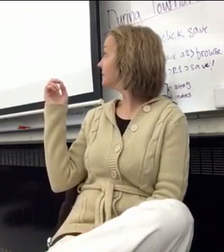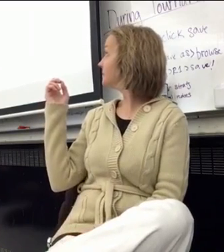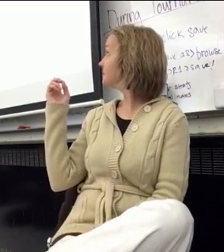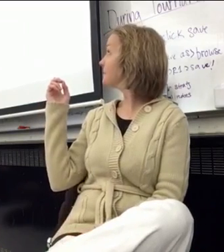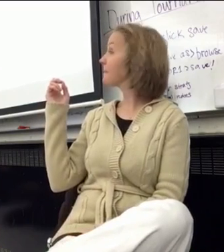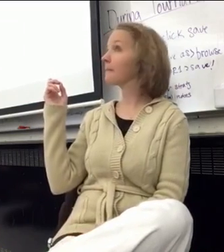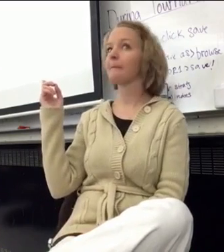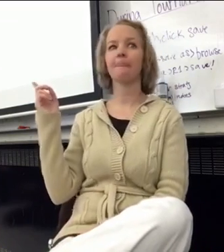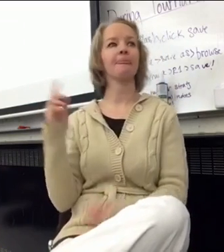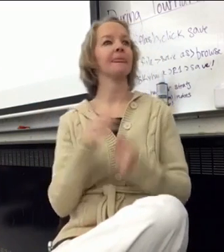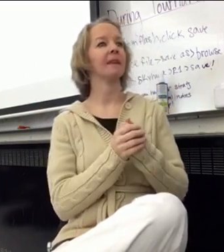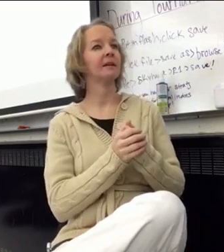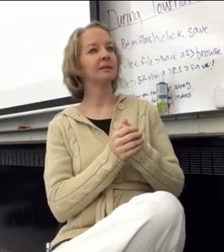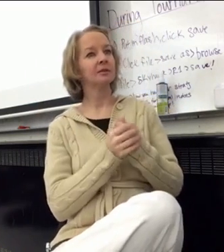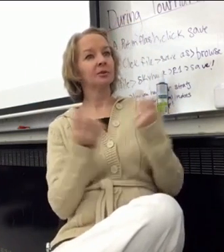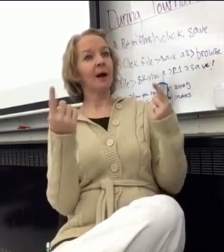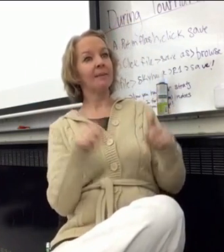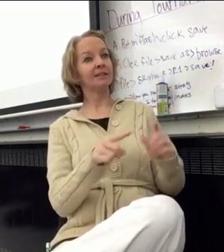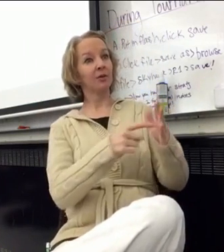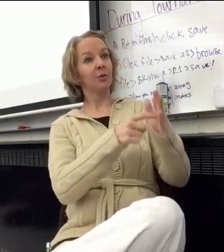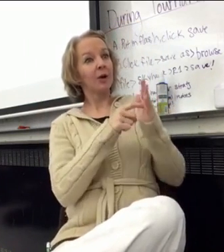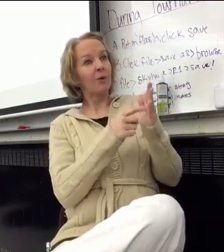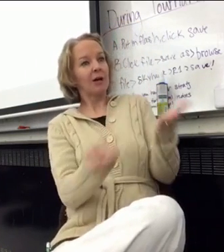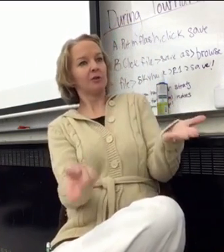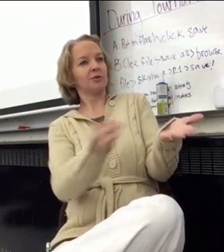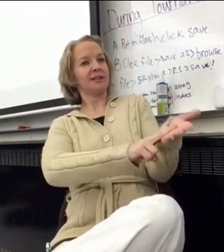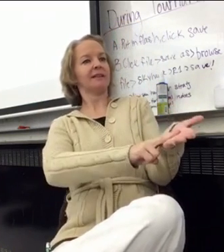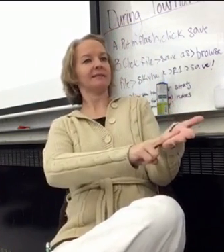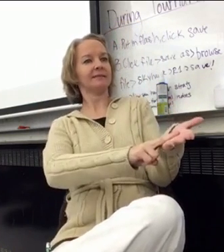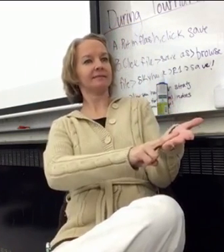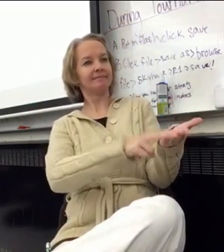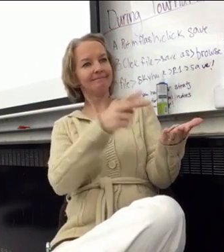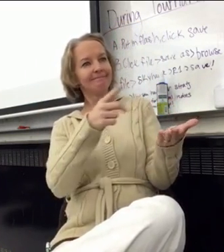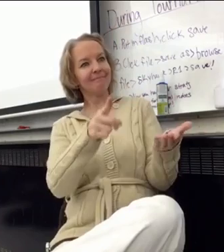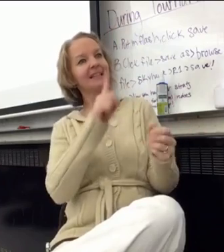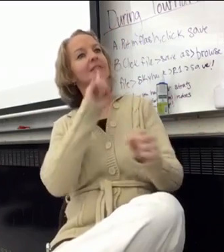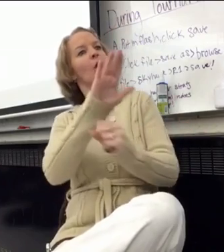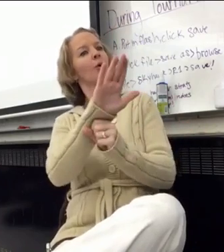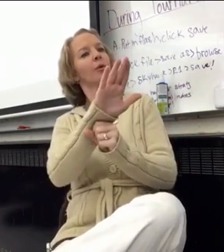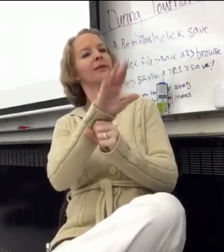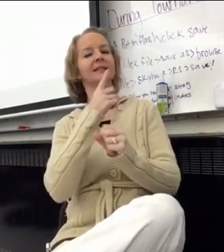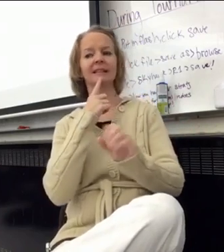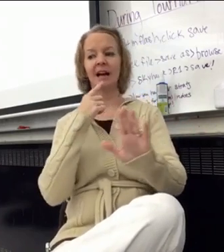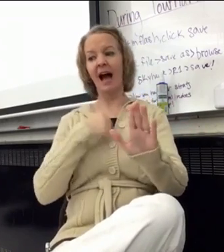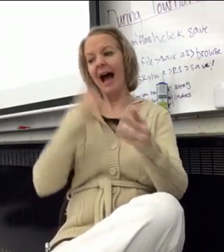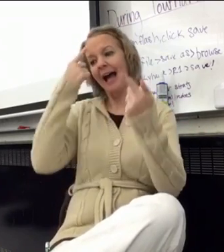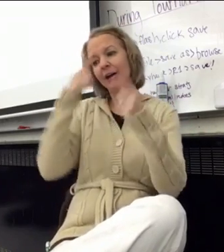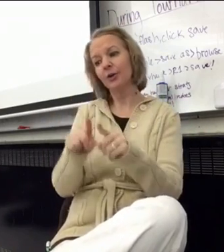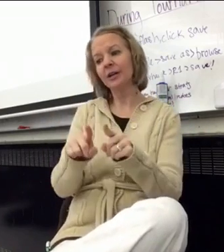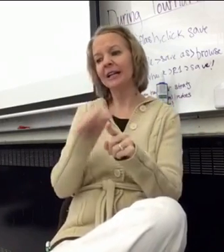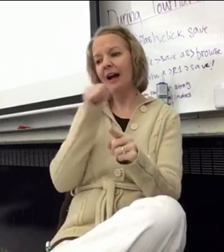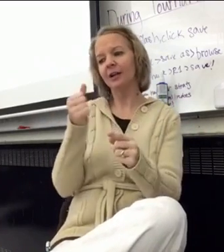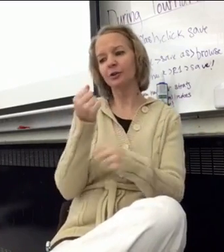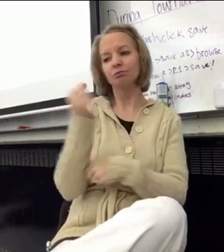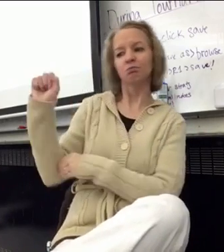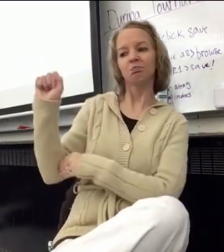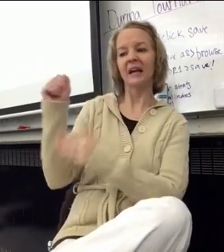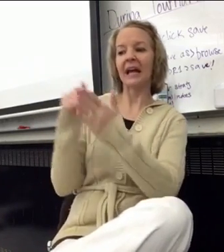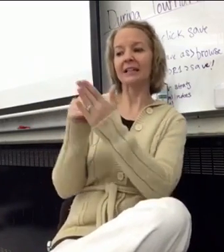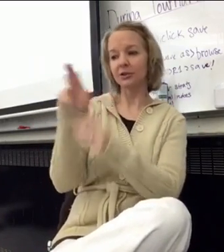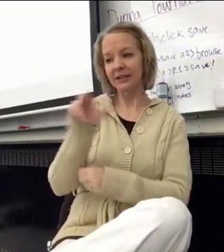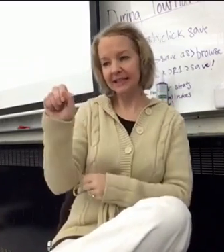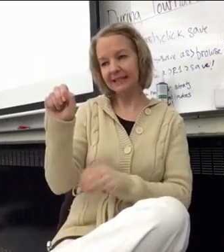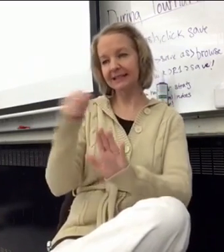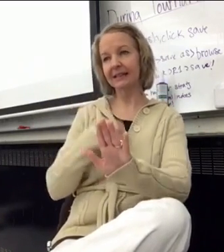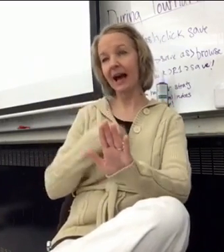is that what they would do is they would be required to sign one of these oaths. Now, these oaths would say that you agree not to rebel against the United States. You agree that